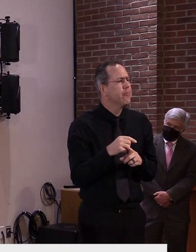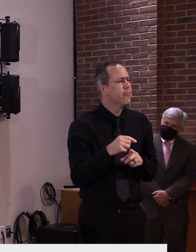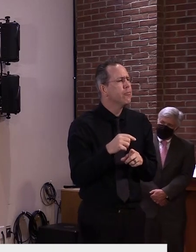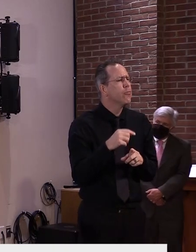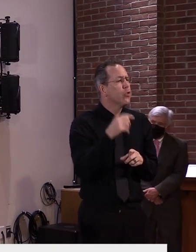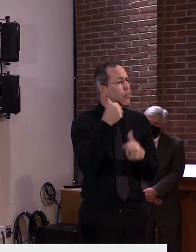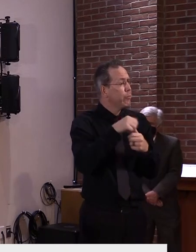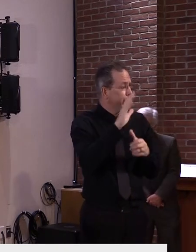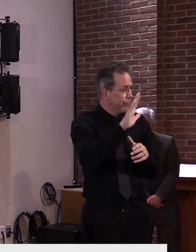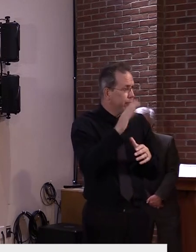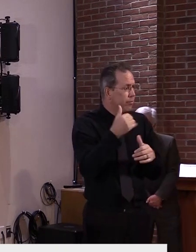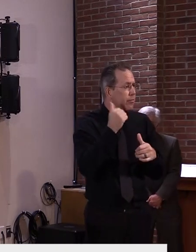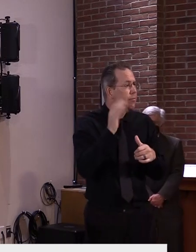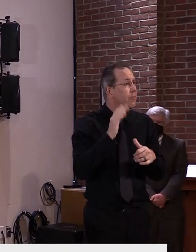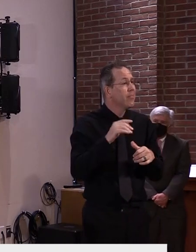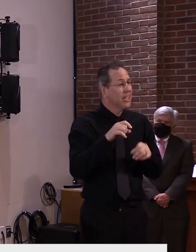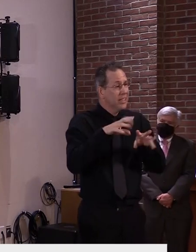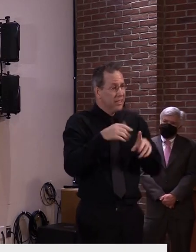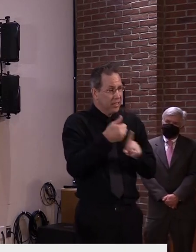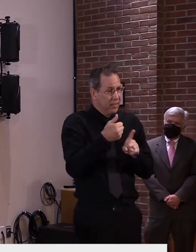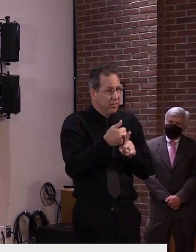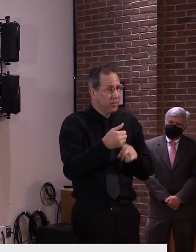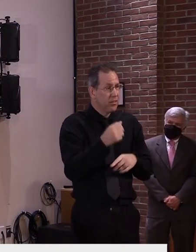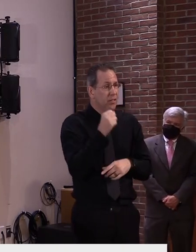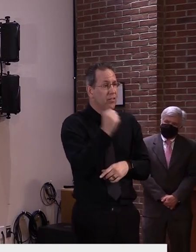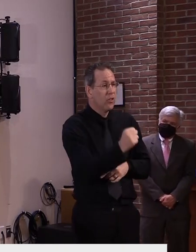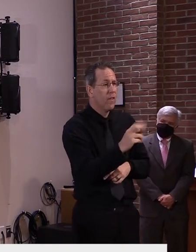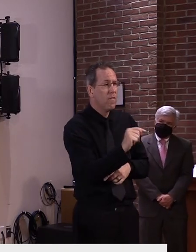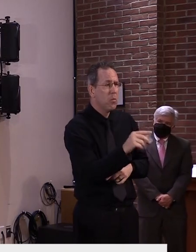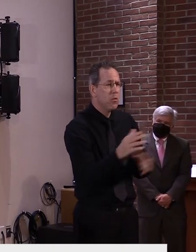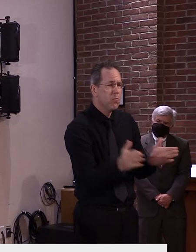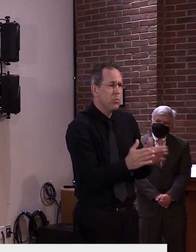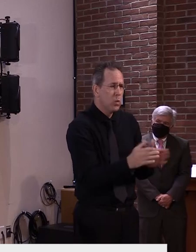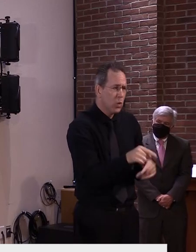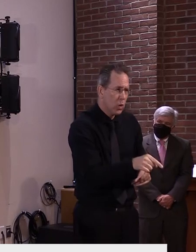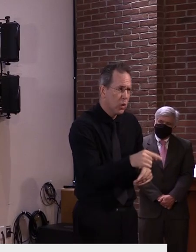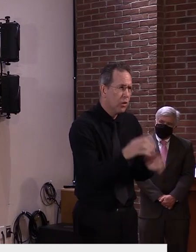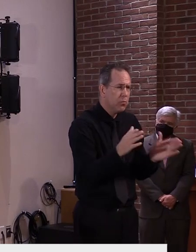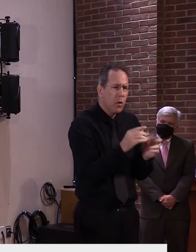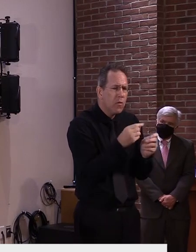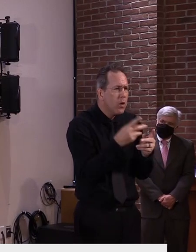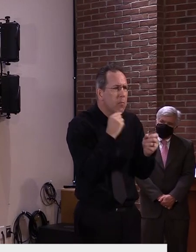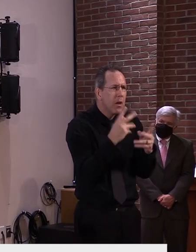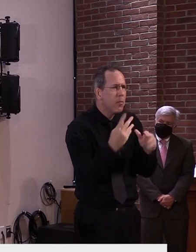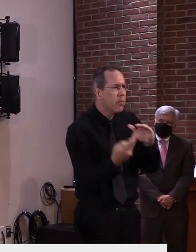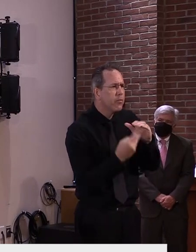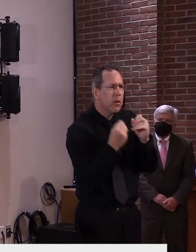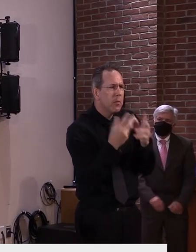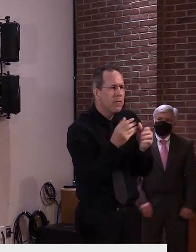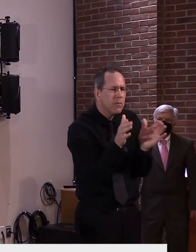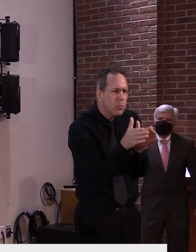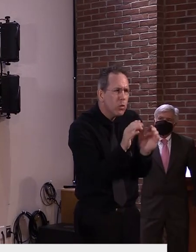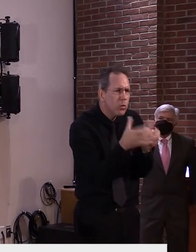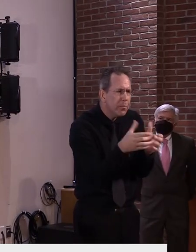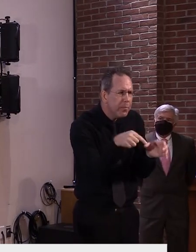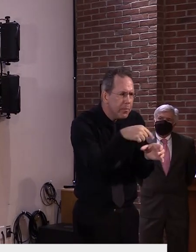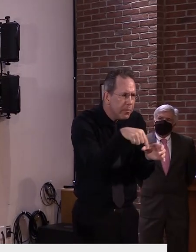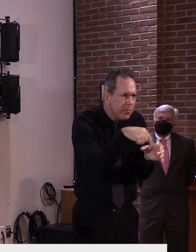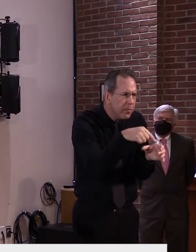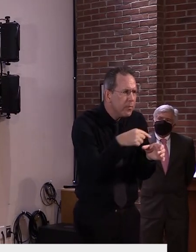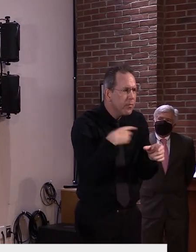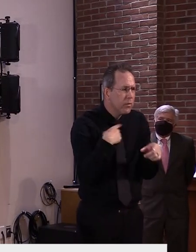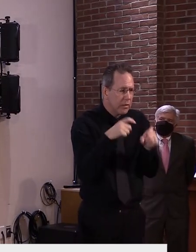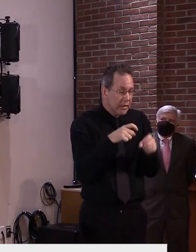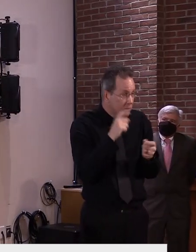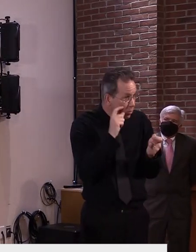was done on a smaller sample size, if you will, because in this fast-moving pandemic, the